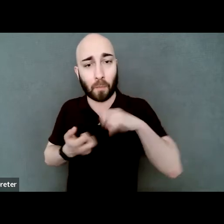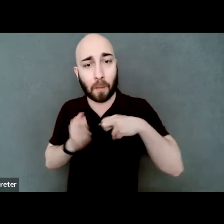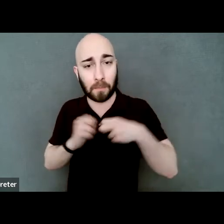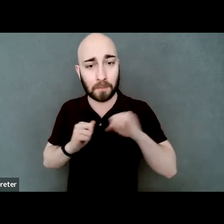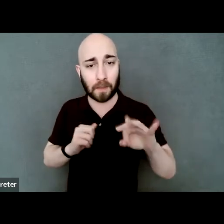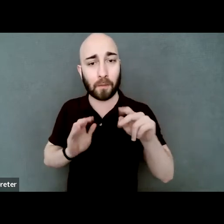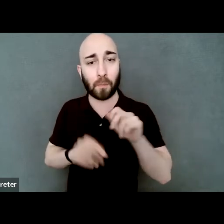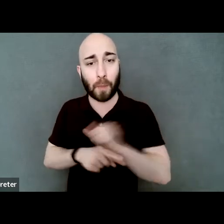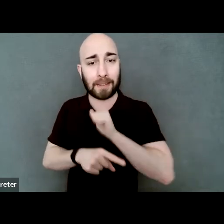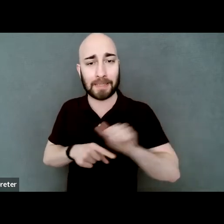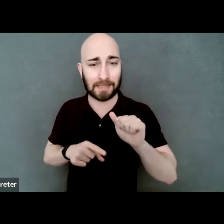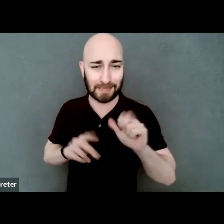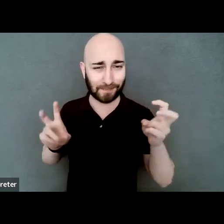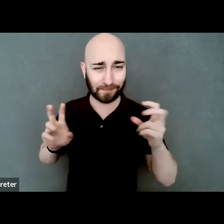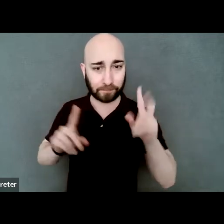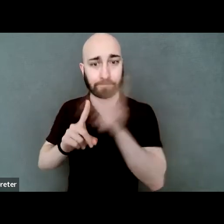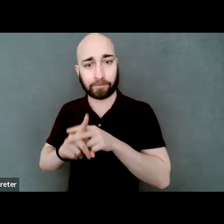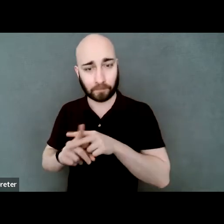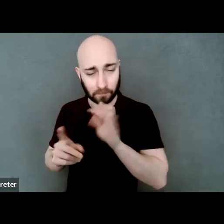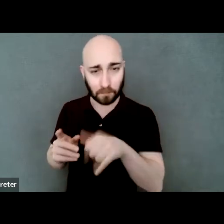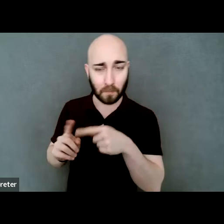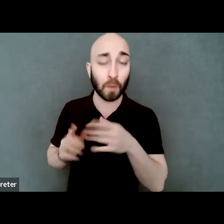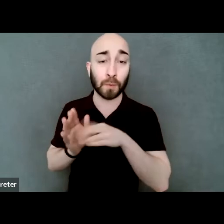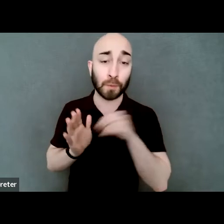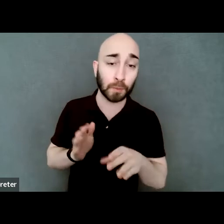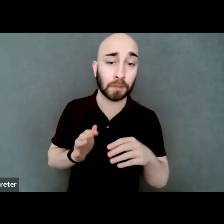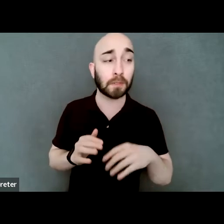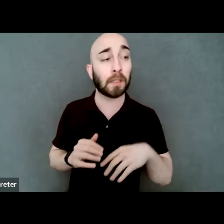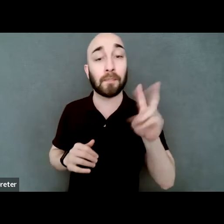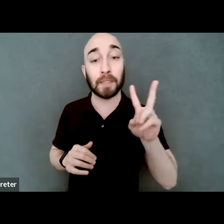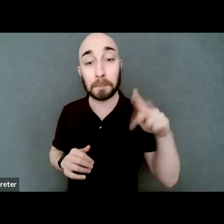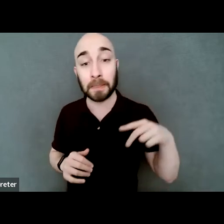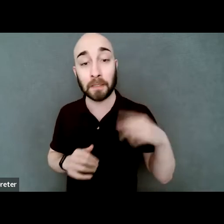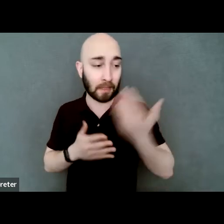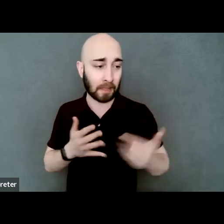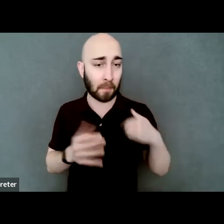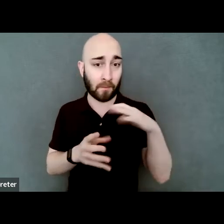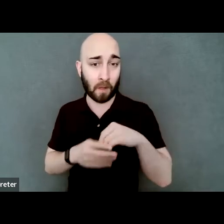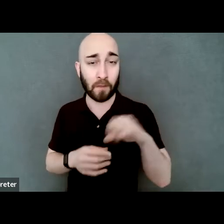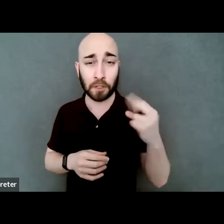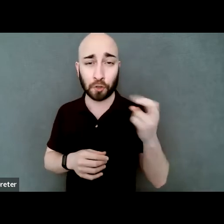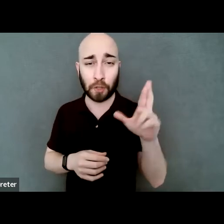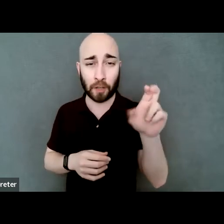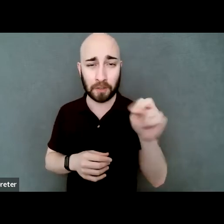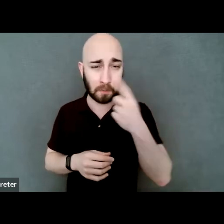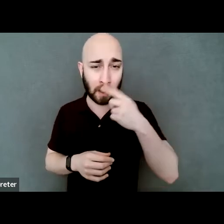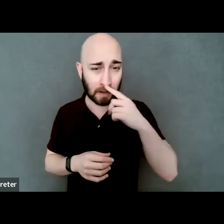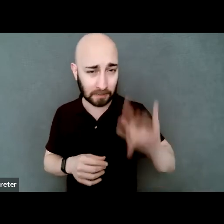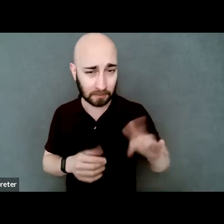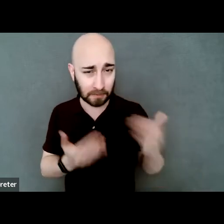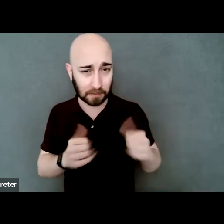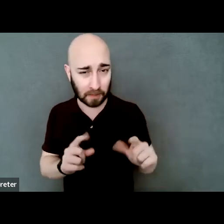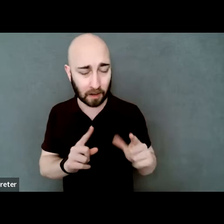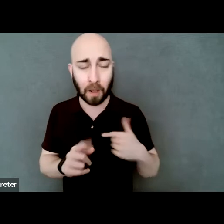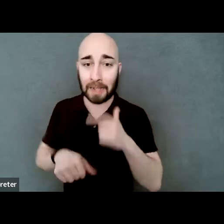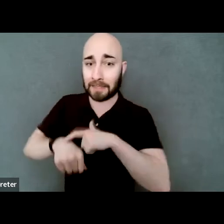the student services, acting VP stuff that I did. Sharon, if you can move into the next slide. I timed